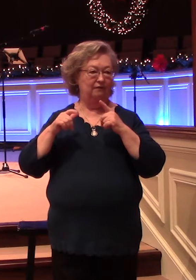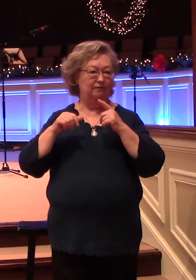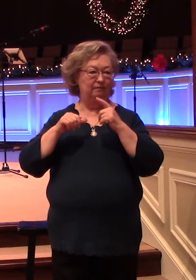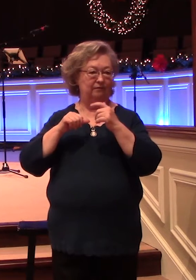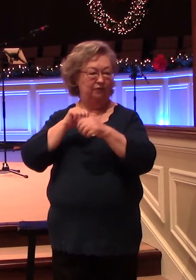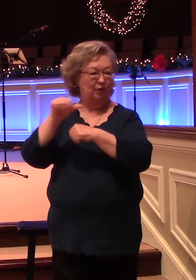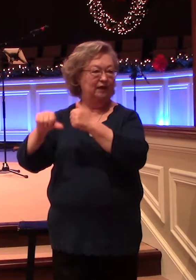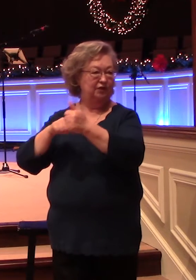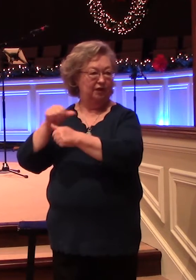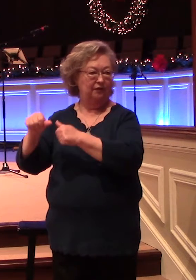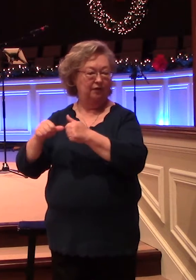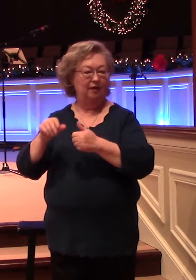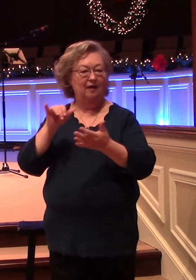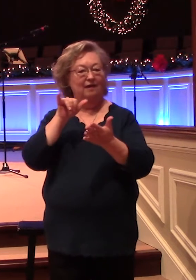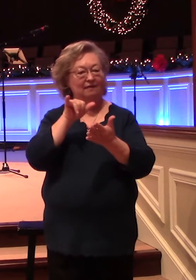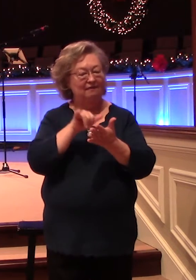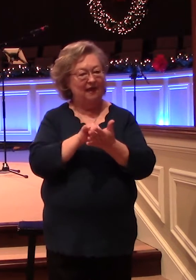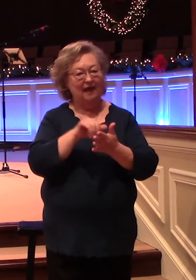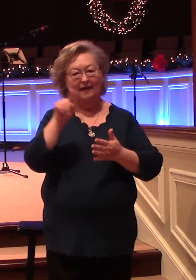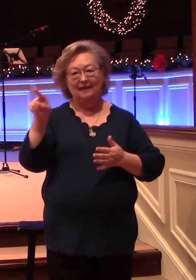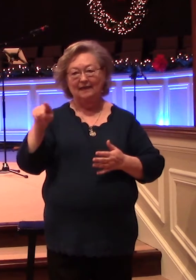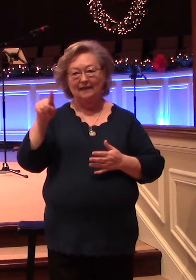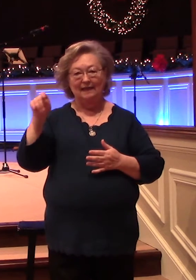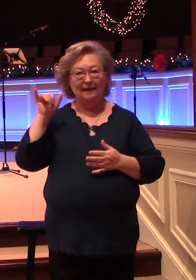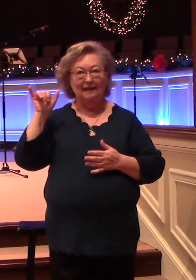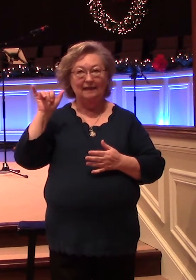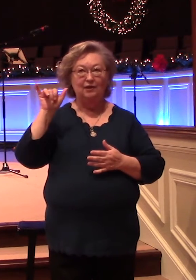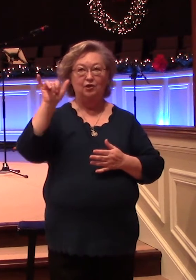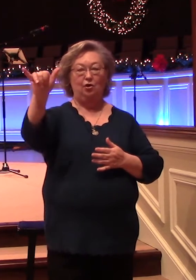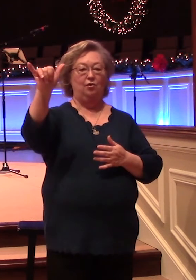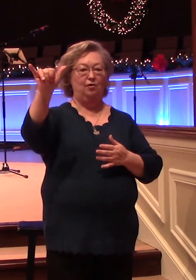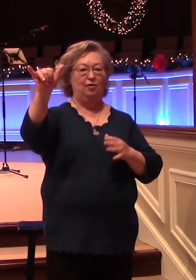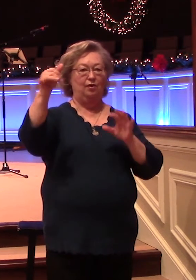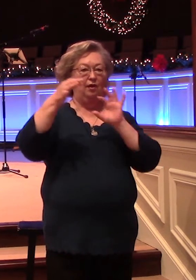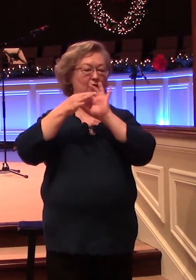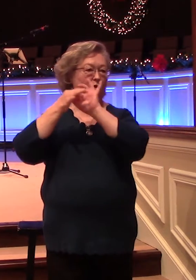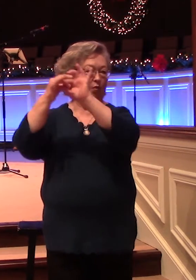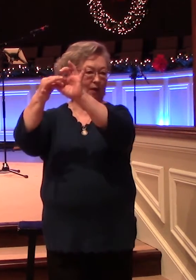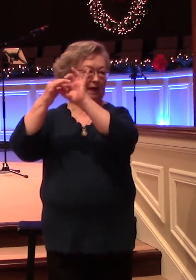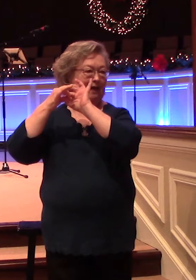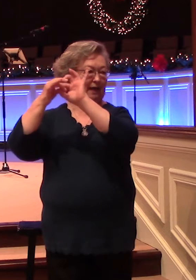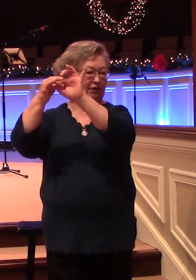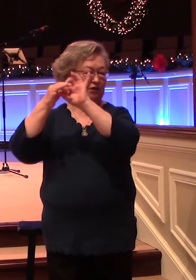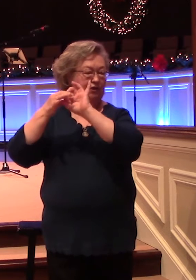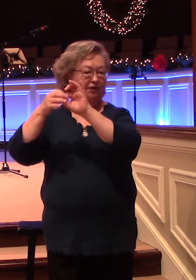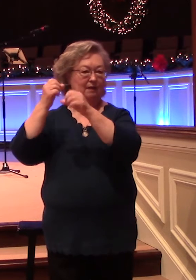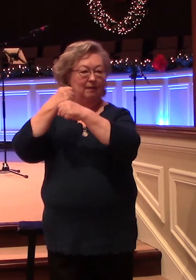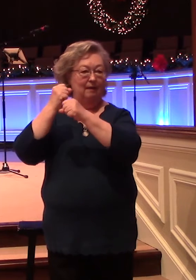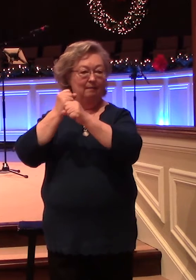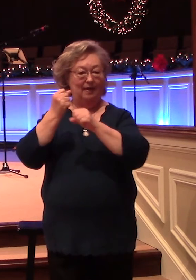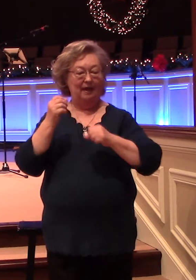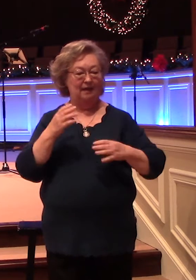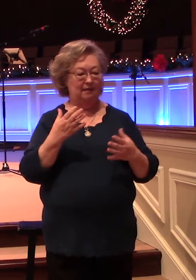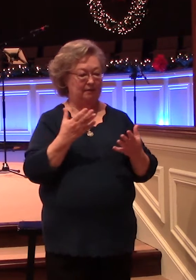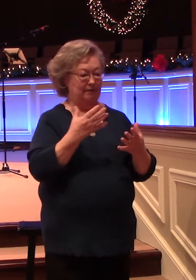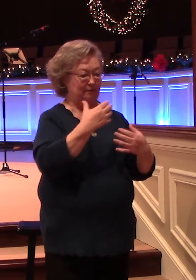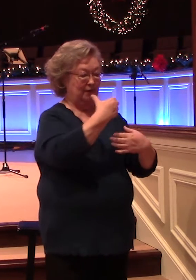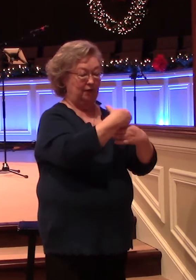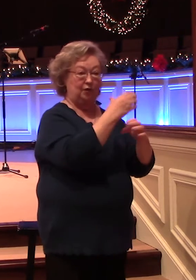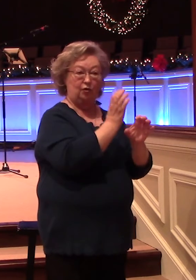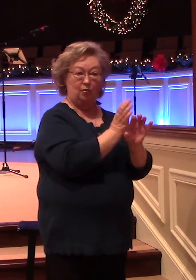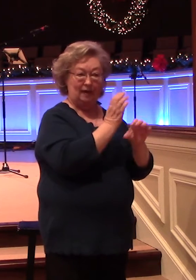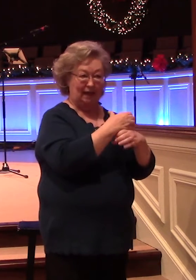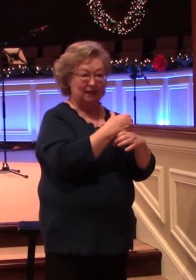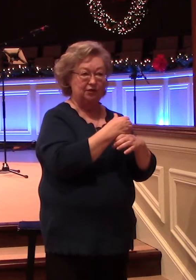of God, eternal relationality of God that made creation possible and that makes new creation